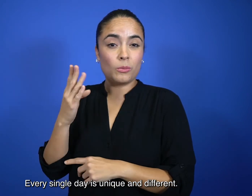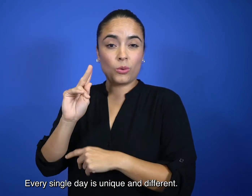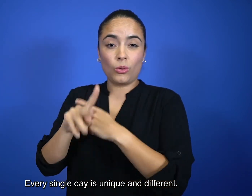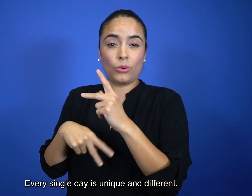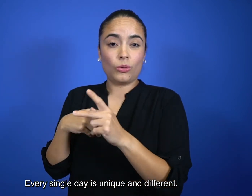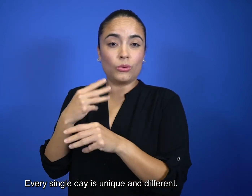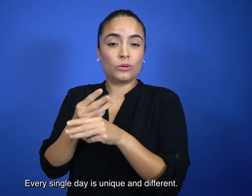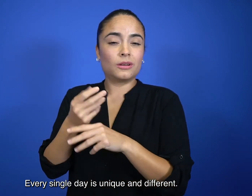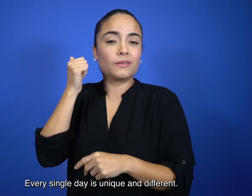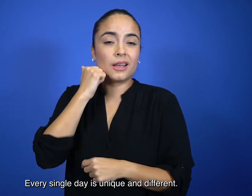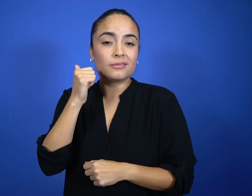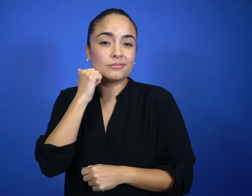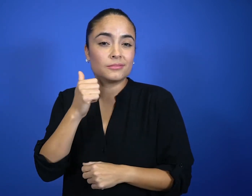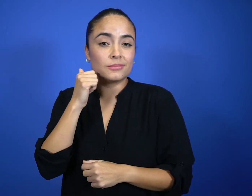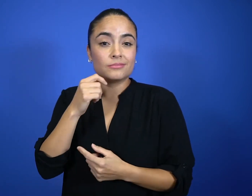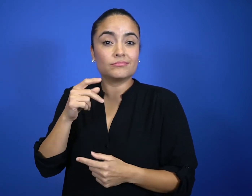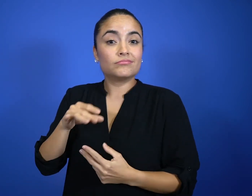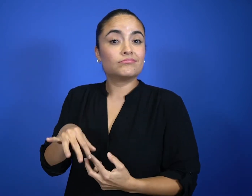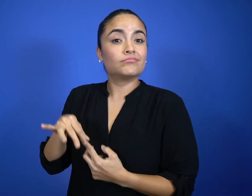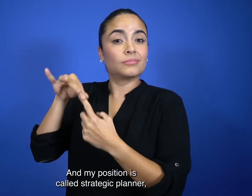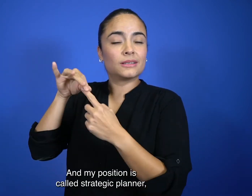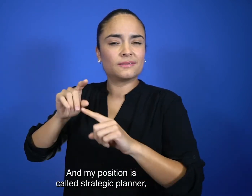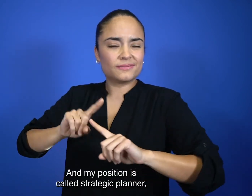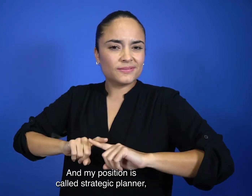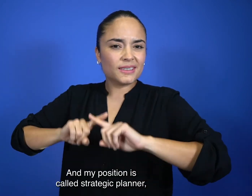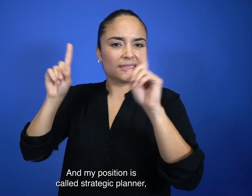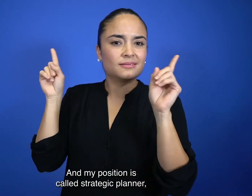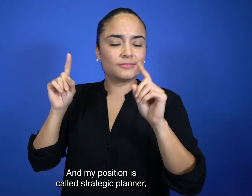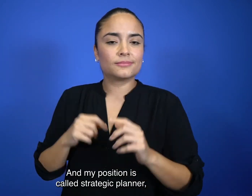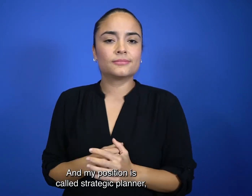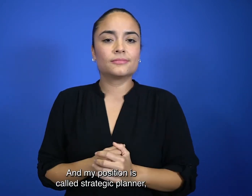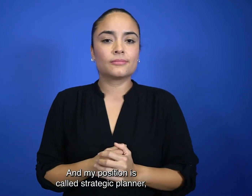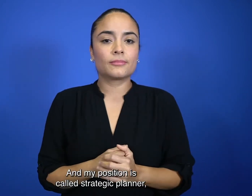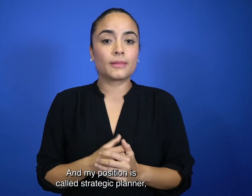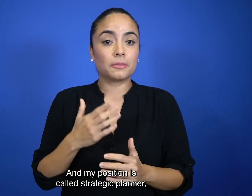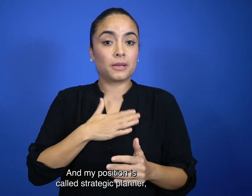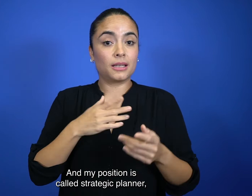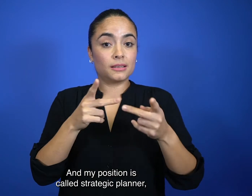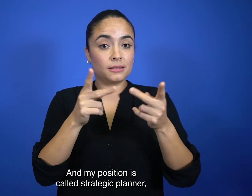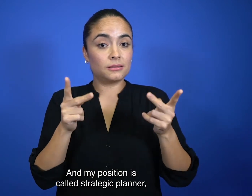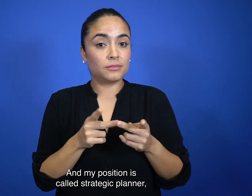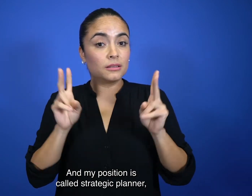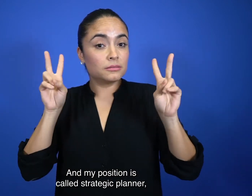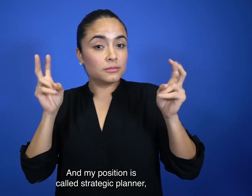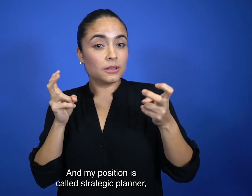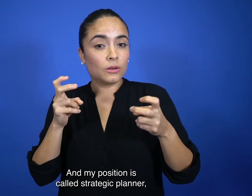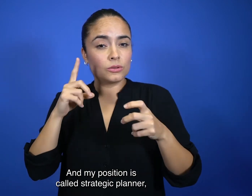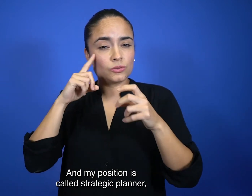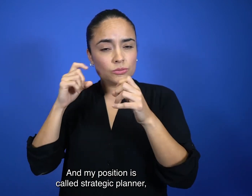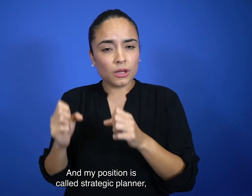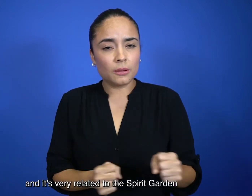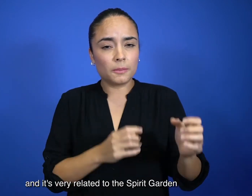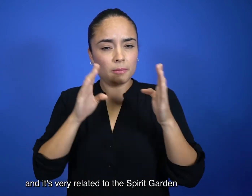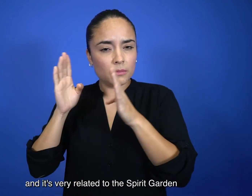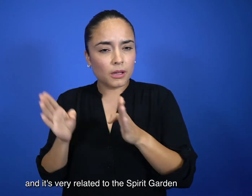unique and different. And my position is called strategic planner, and